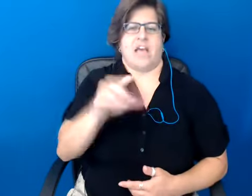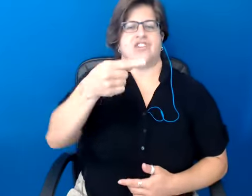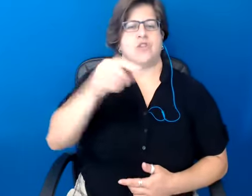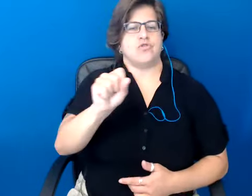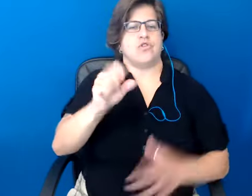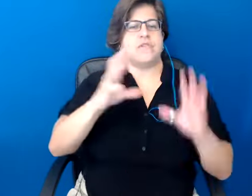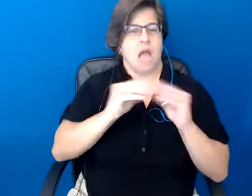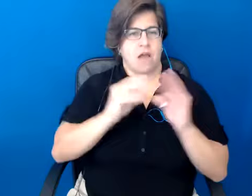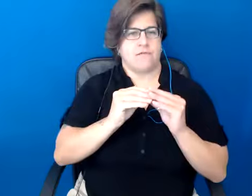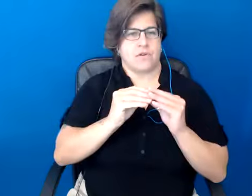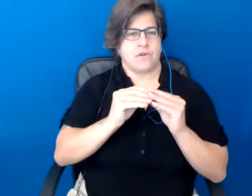the delegates of the